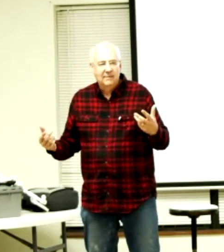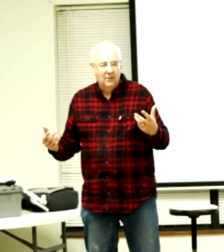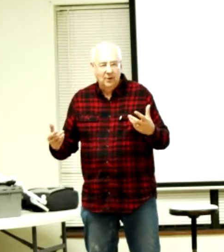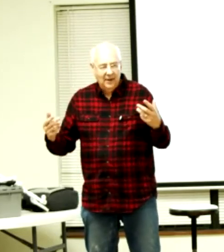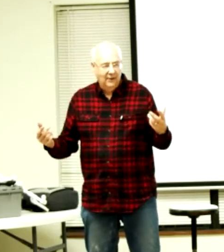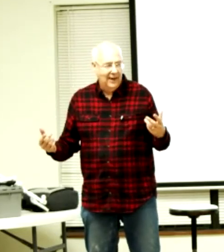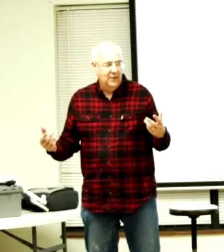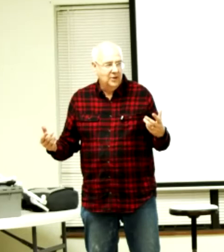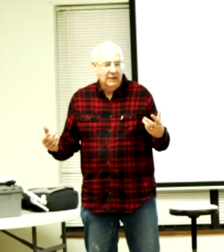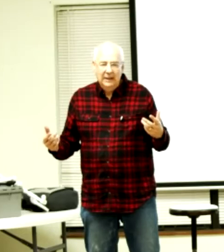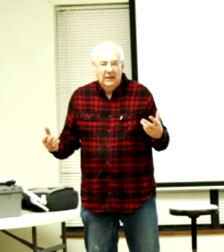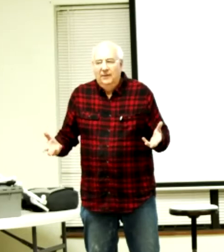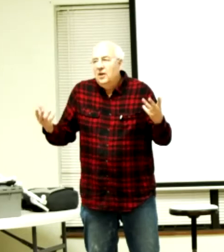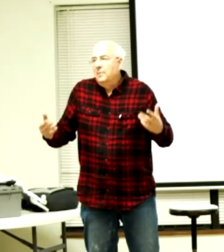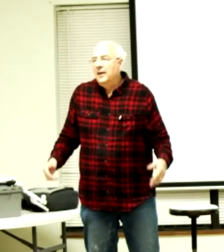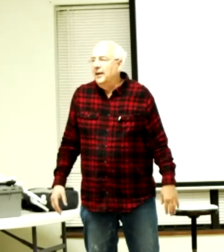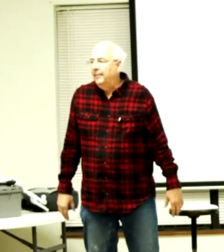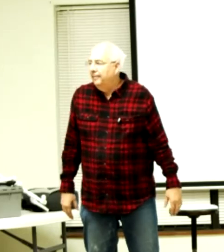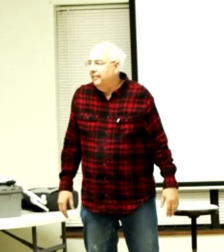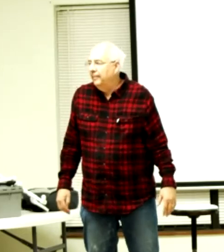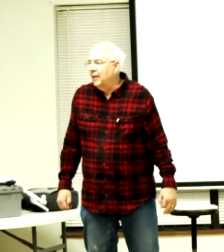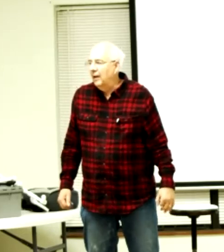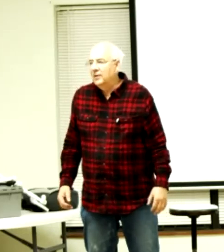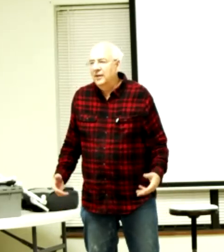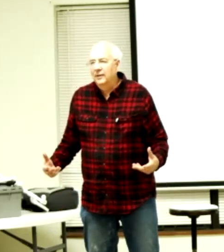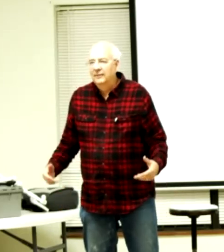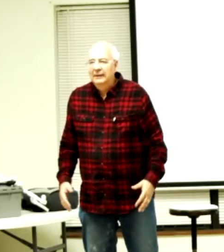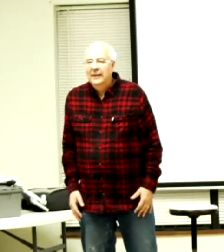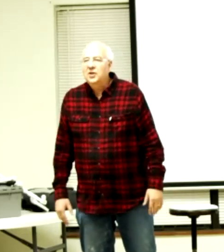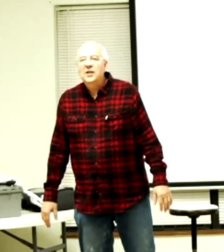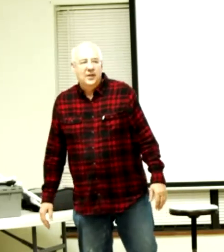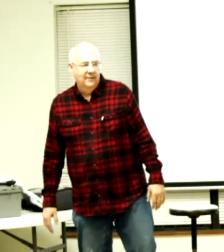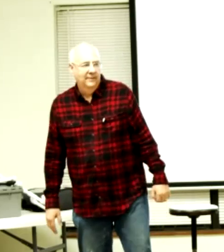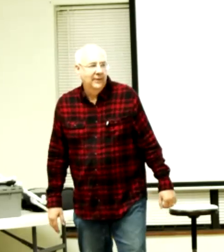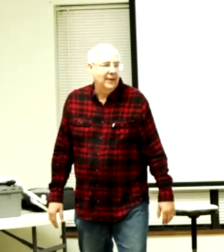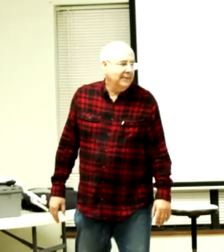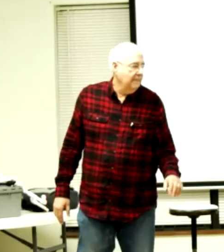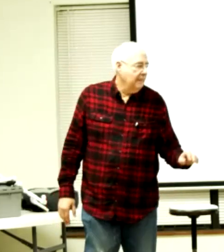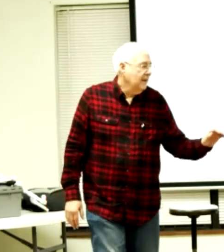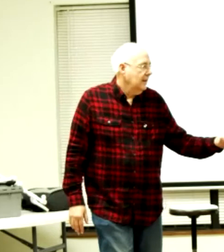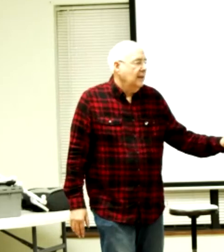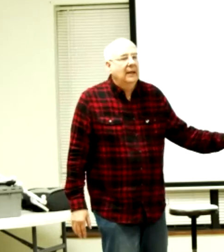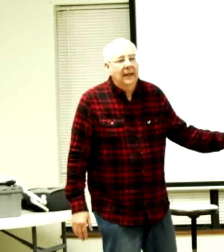2 or 3 different languages, they just pick it up. It's easy. Okay.